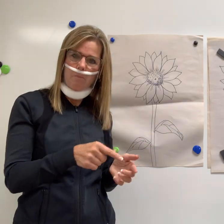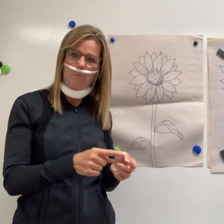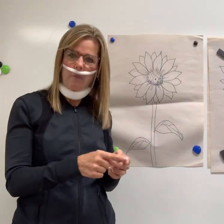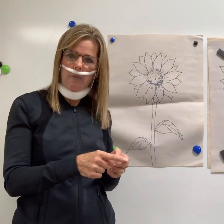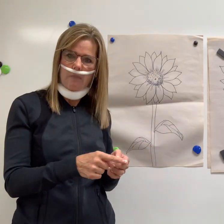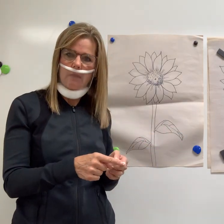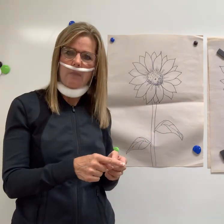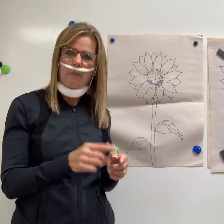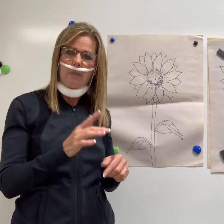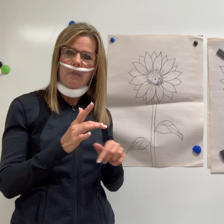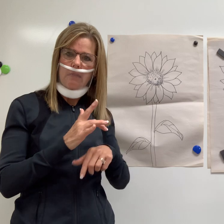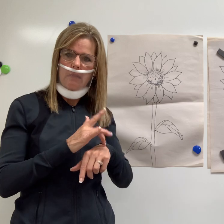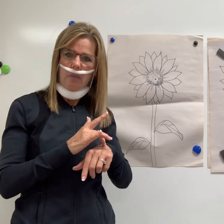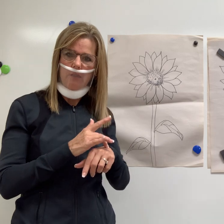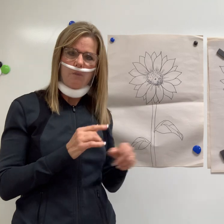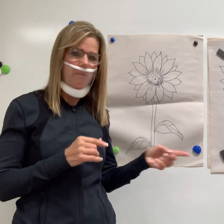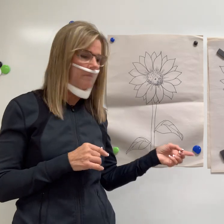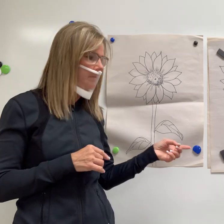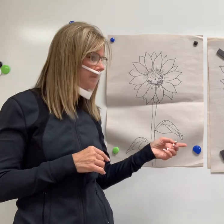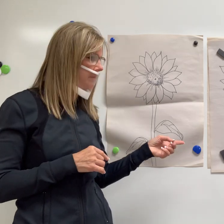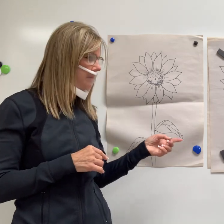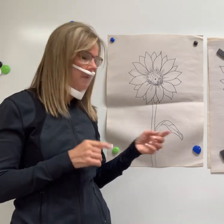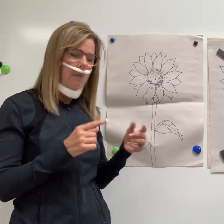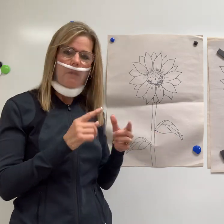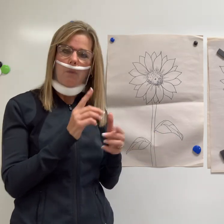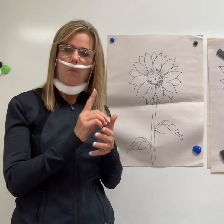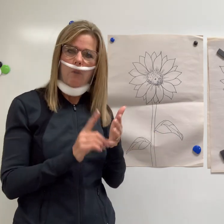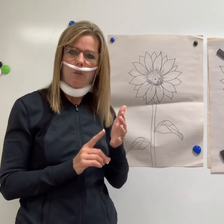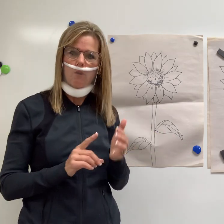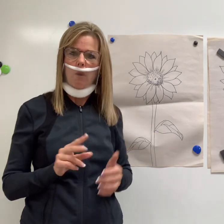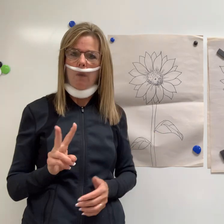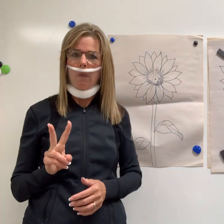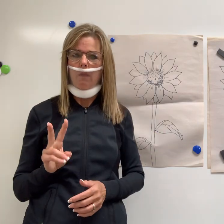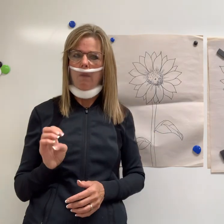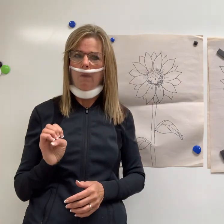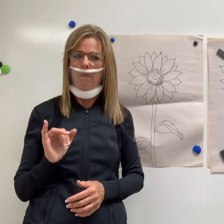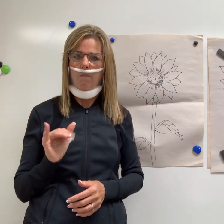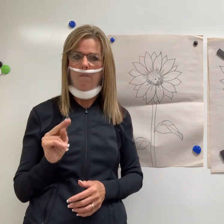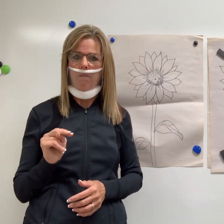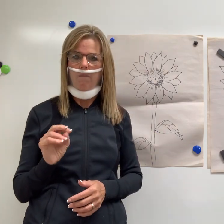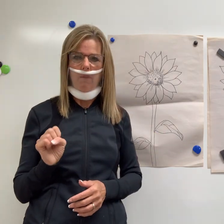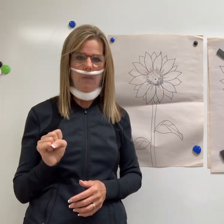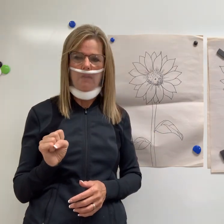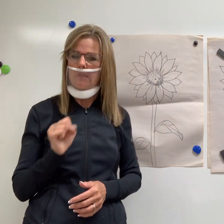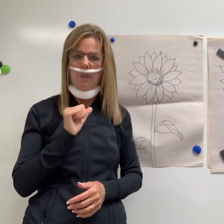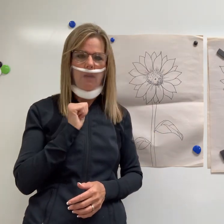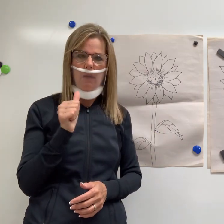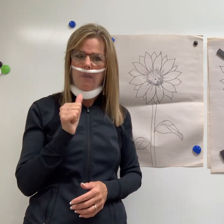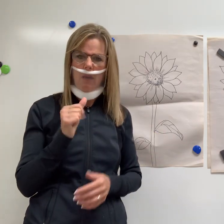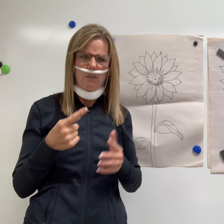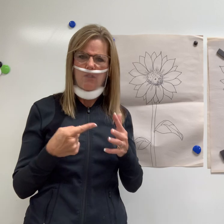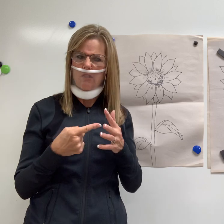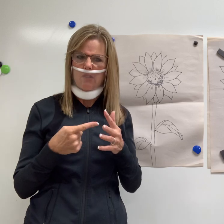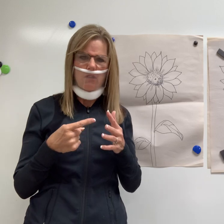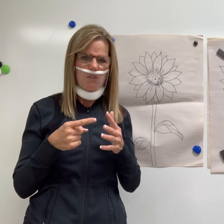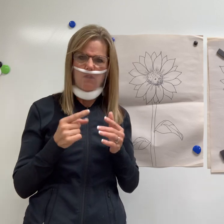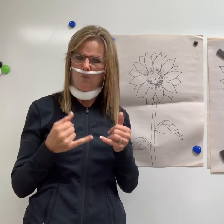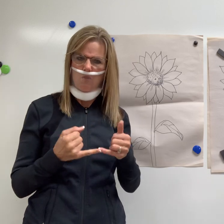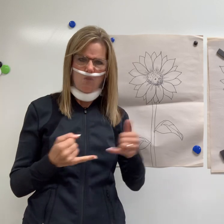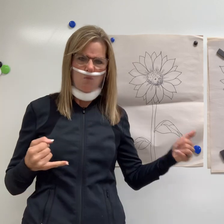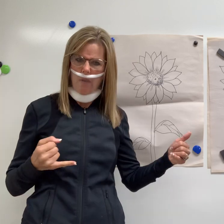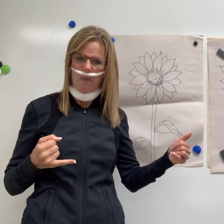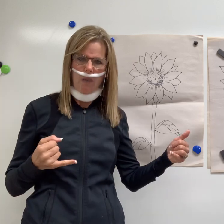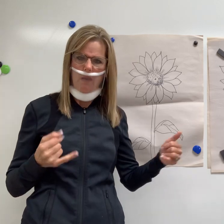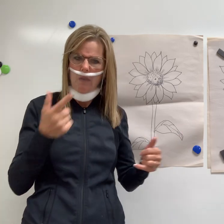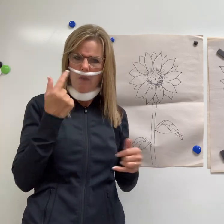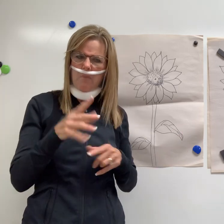deal. And then we're gonna draw the veins. I'm not going to make just a straight line because this leaf isn't straight. That would make